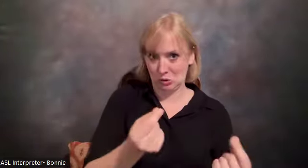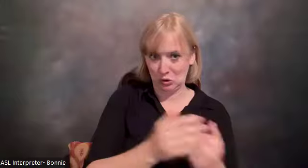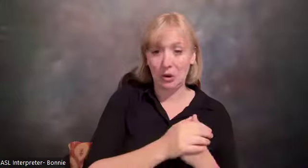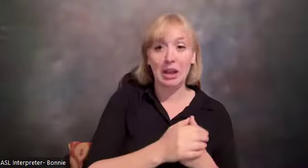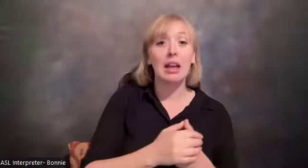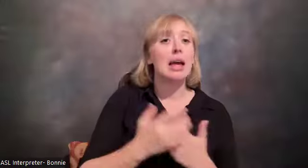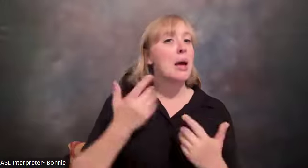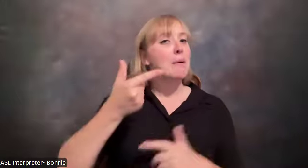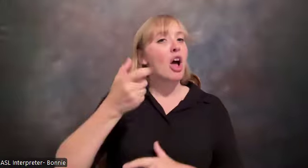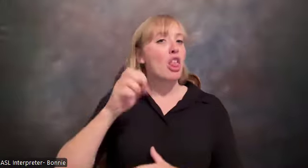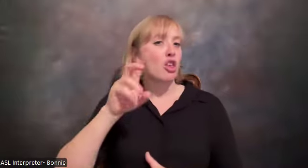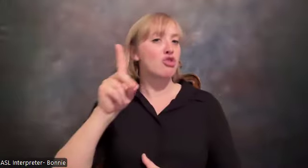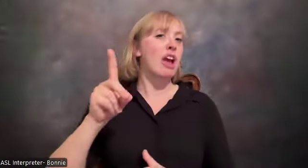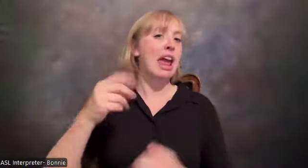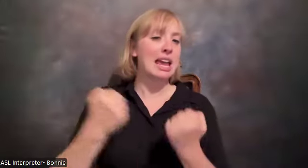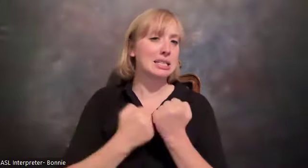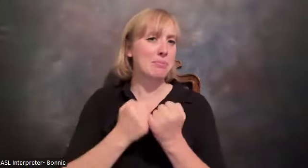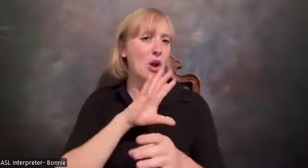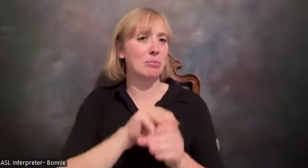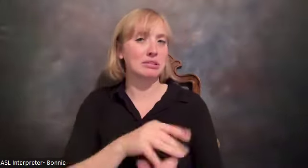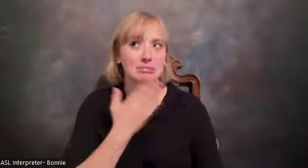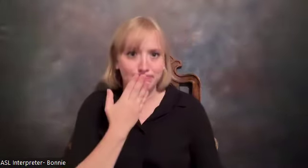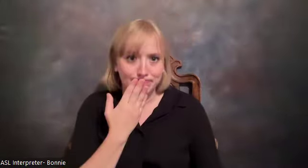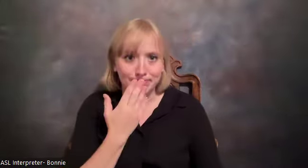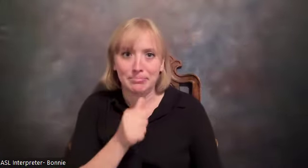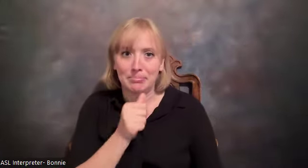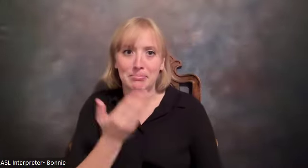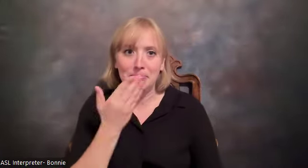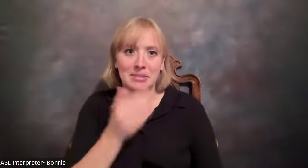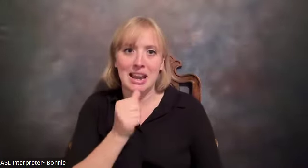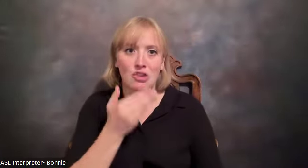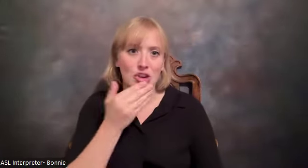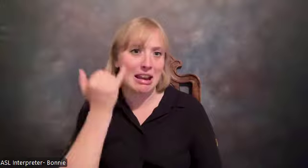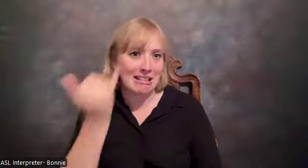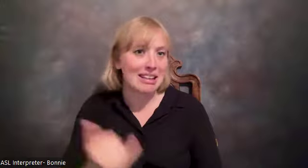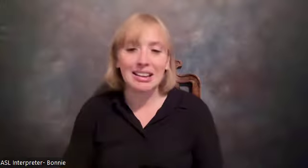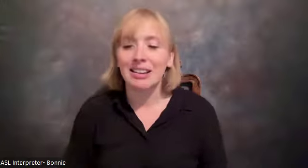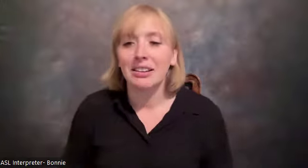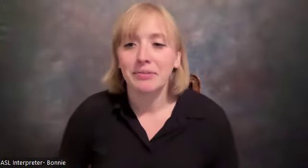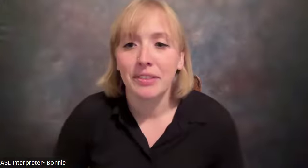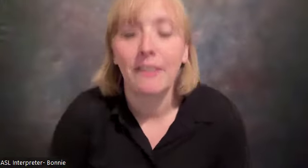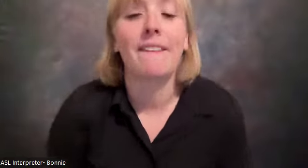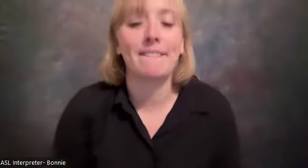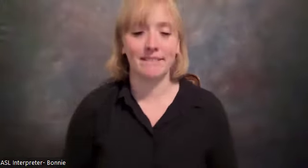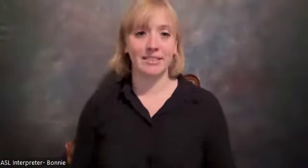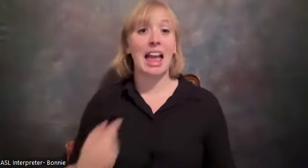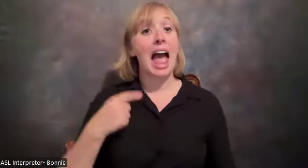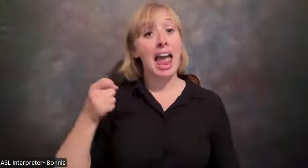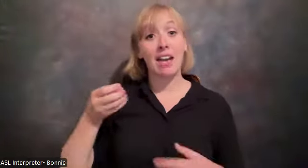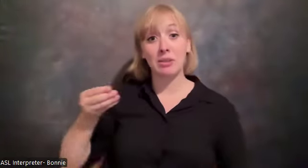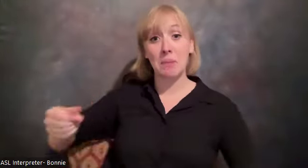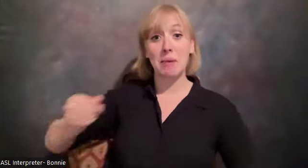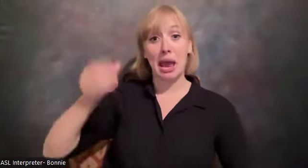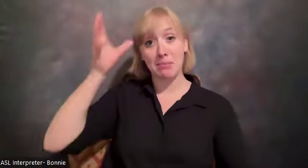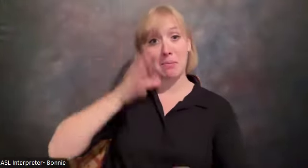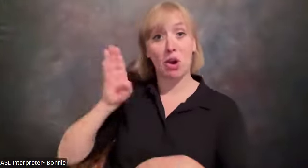the grand sponsor got involved. It's never good news when the grand sponsor gets involved in these decisions. And I was told that I either had to pay my parents back